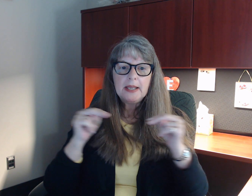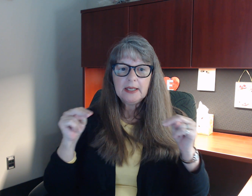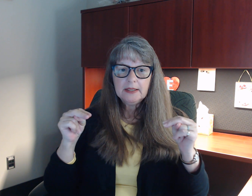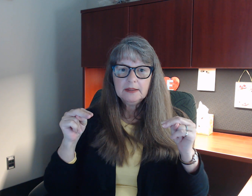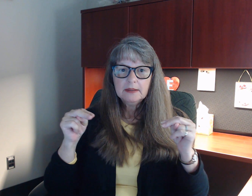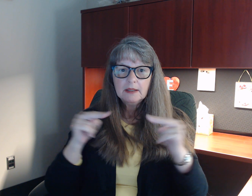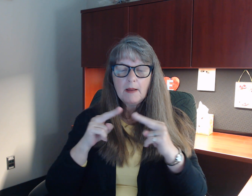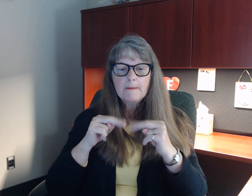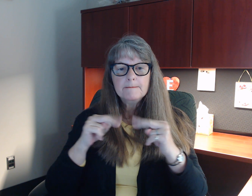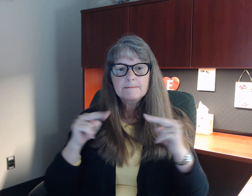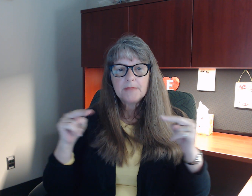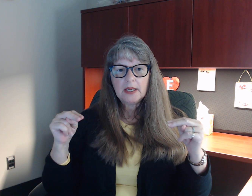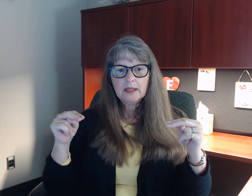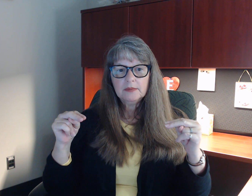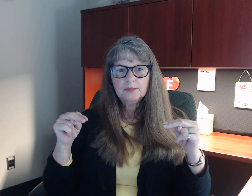Bacon, bacon,